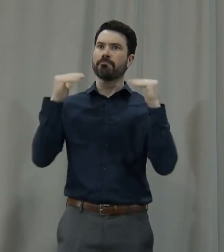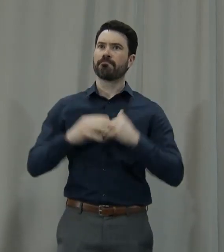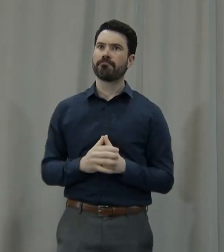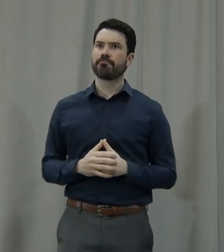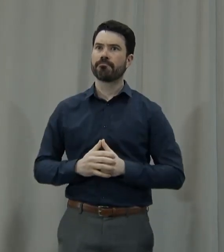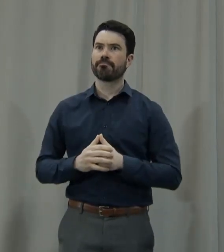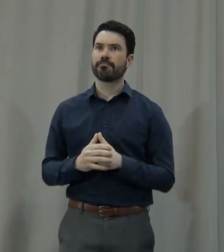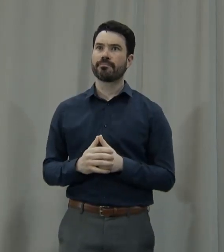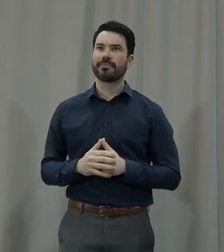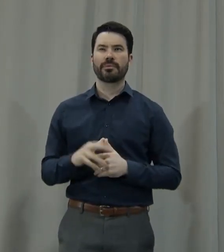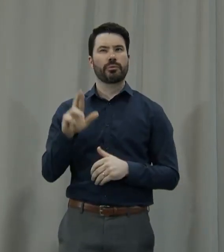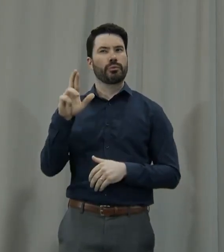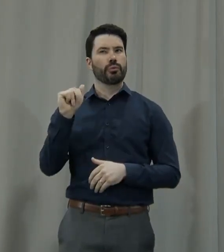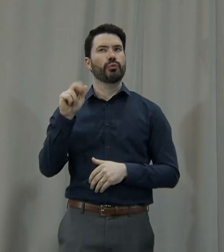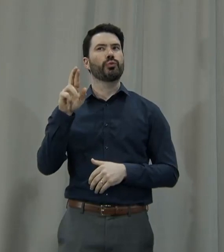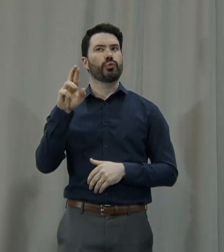room